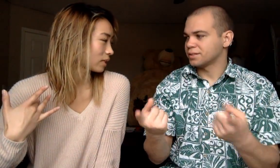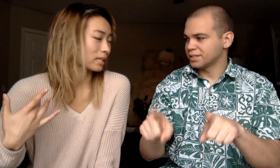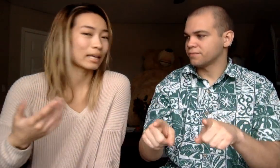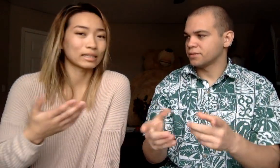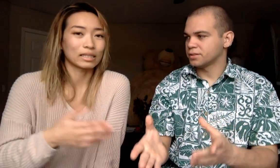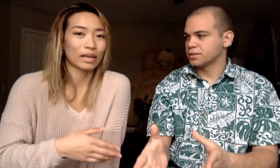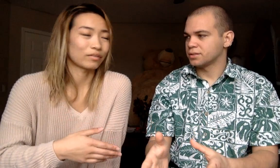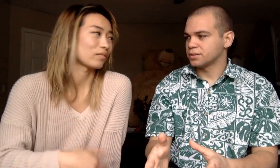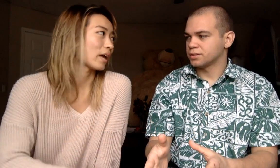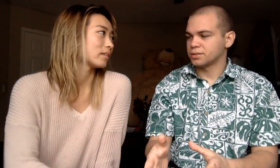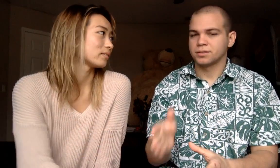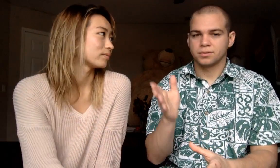it's a deaf event.